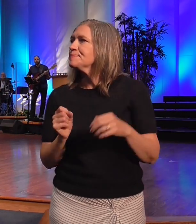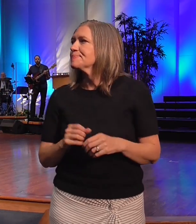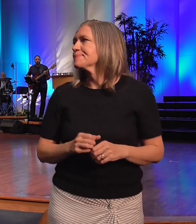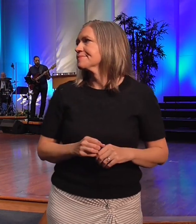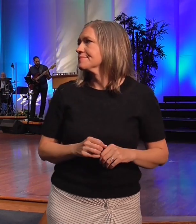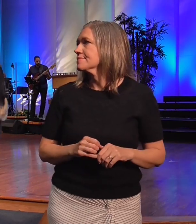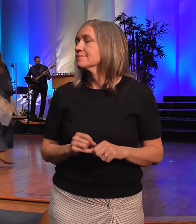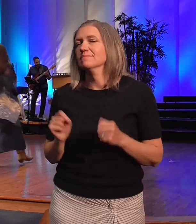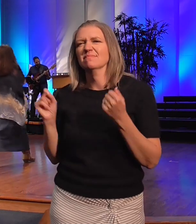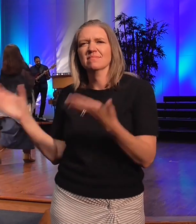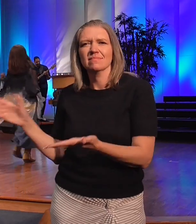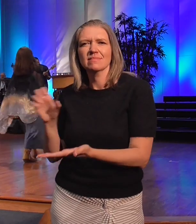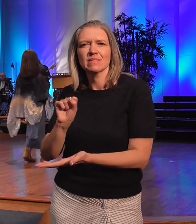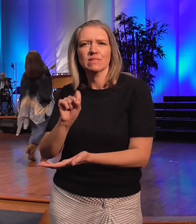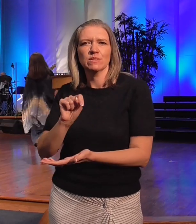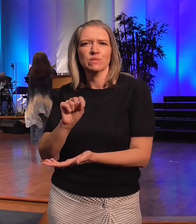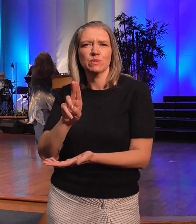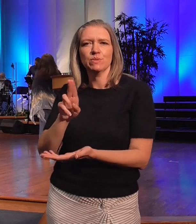Well, Stu, take it away.